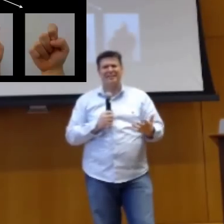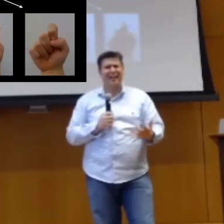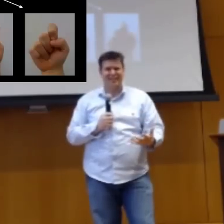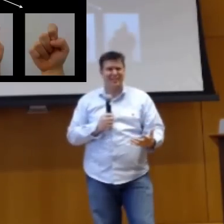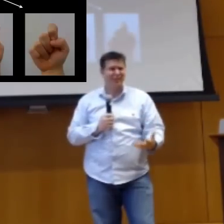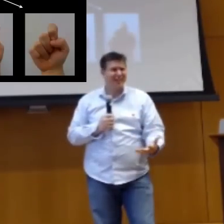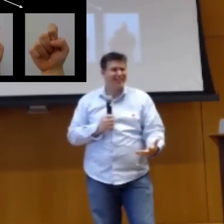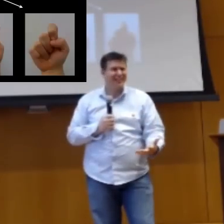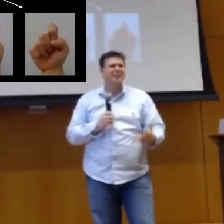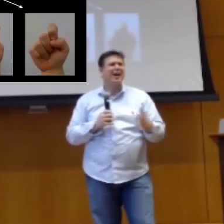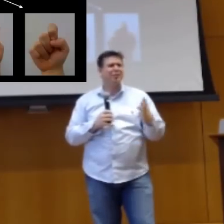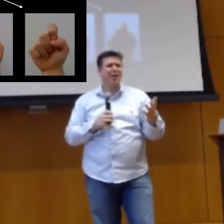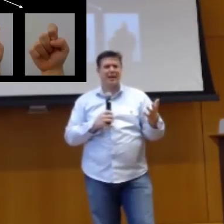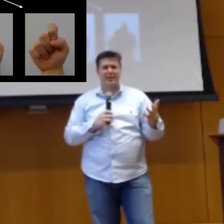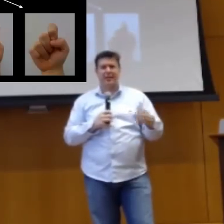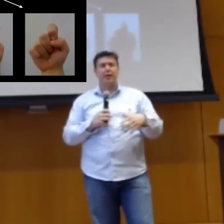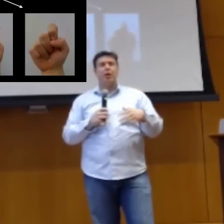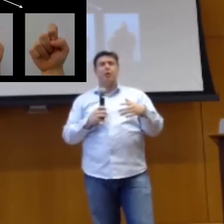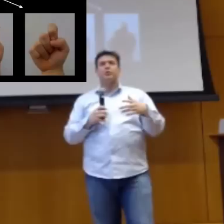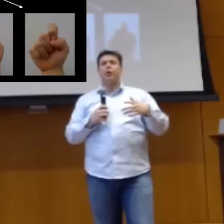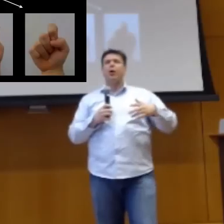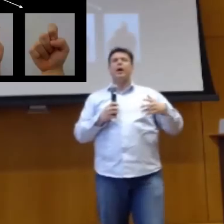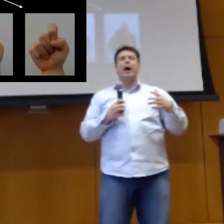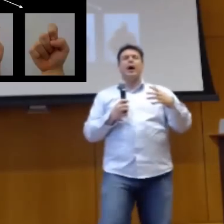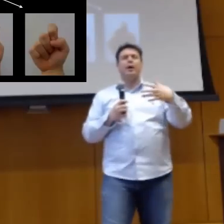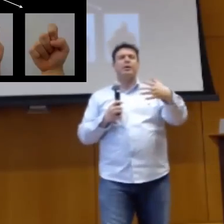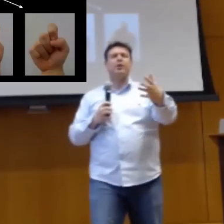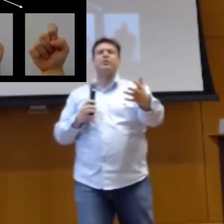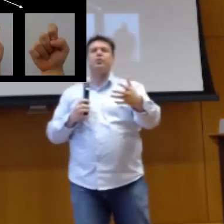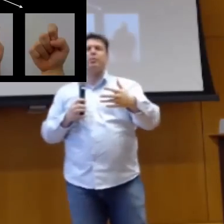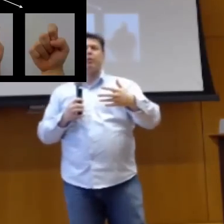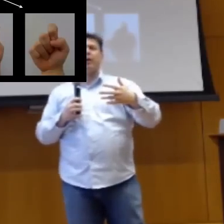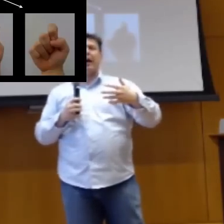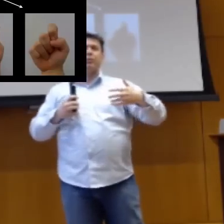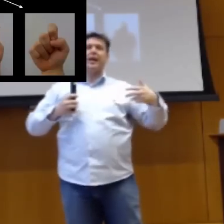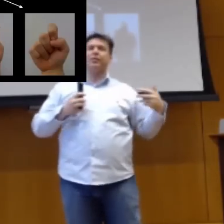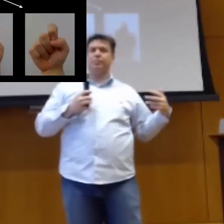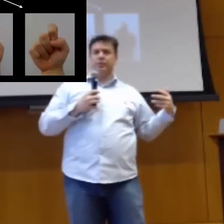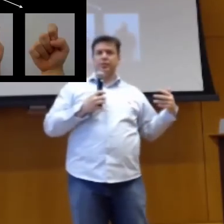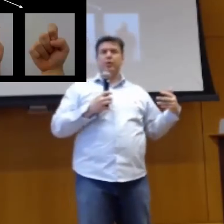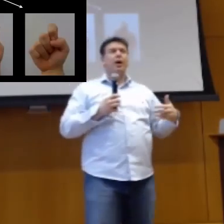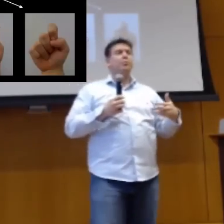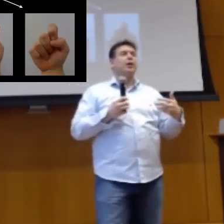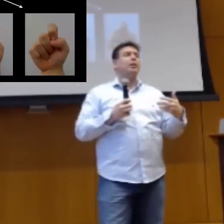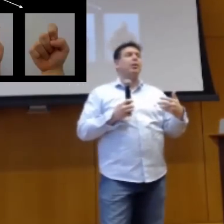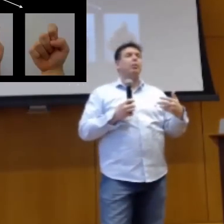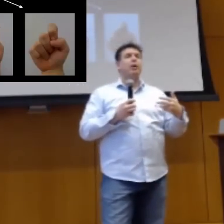not. Right? Not a great idea. So, I'm not talking to you about what I would like them to do. I'm talking about what